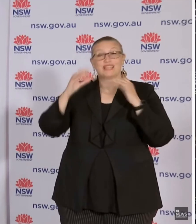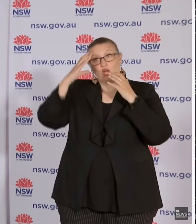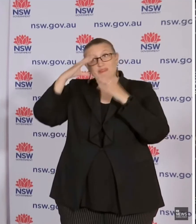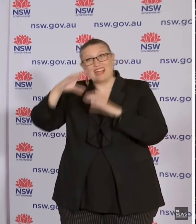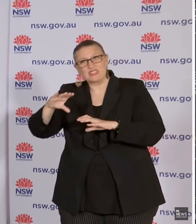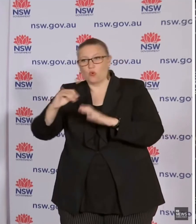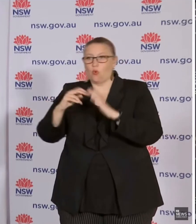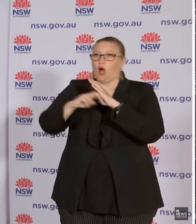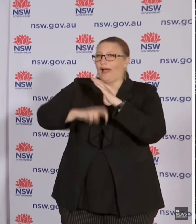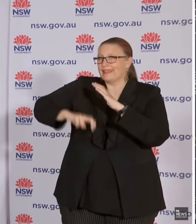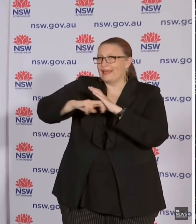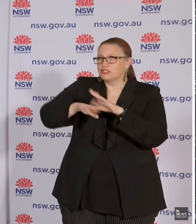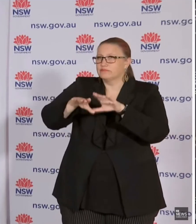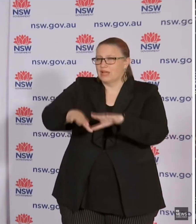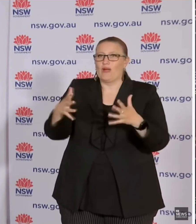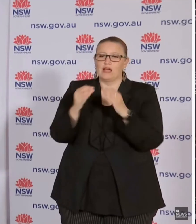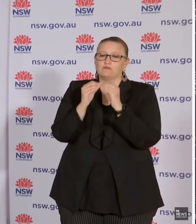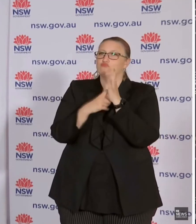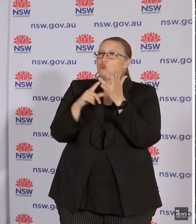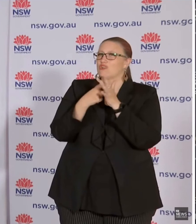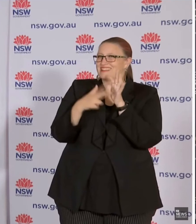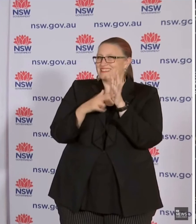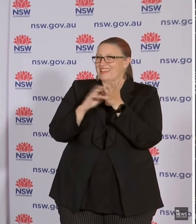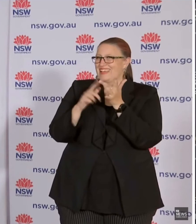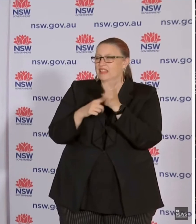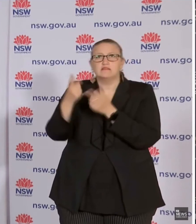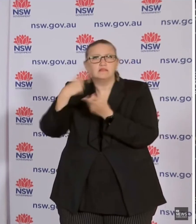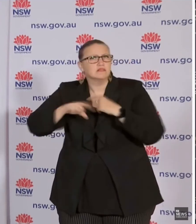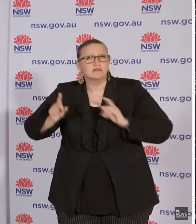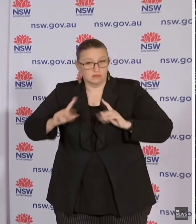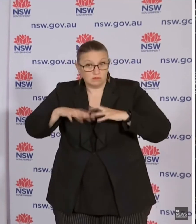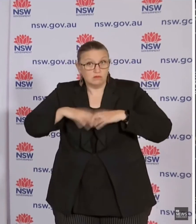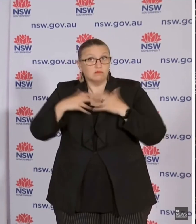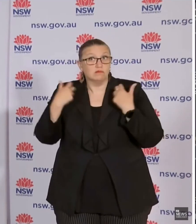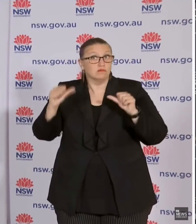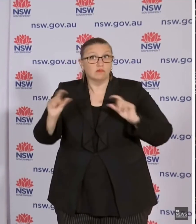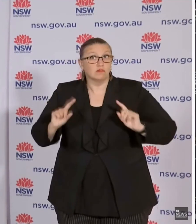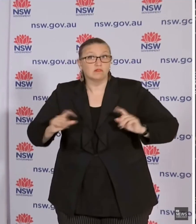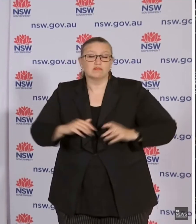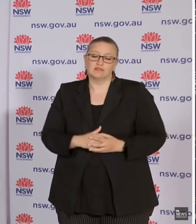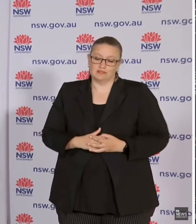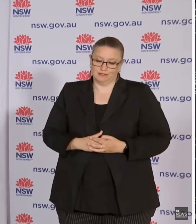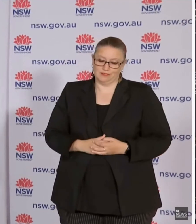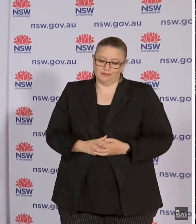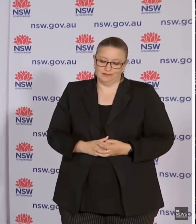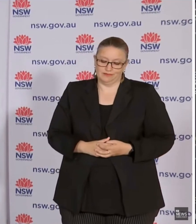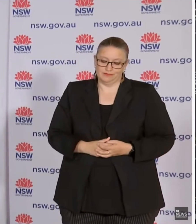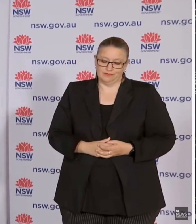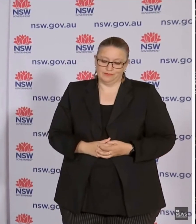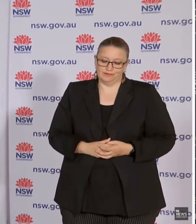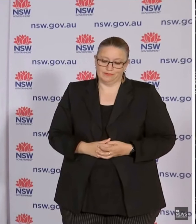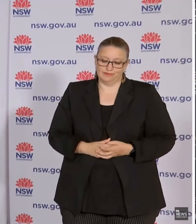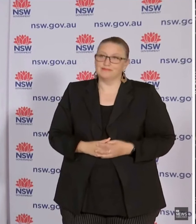venues, or what look to be such, in the Broken Hill region. Can you detail those efforts? Are they up and running at the moment? What's happening? As I said, yesterday I